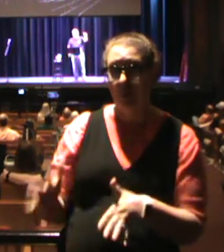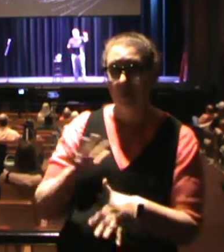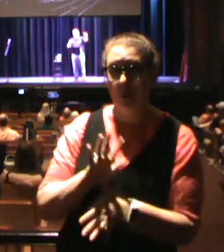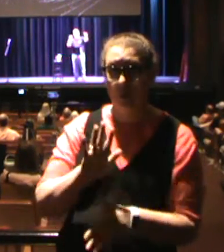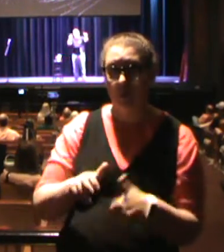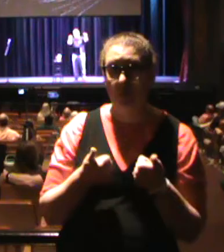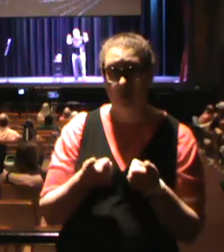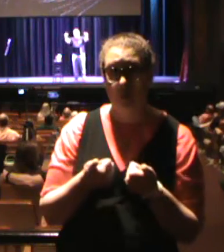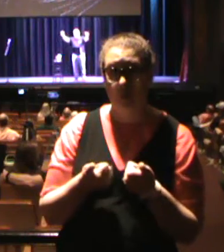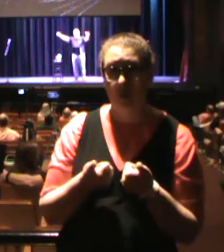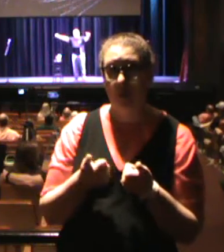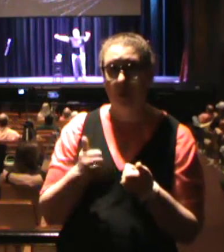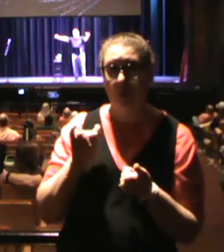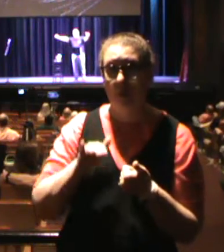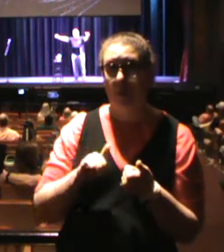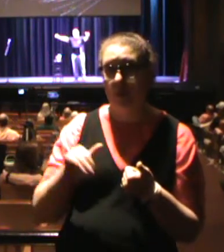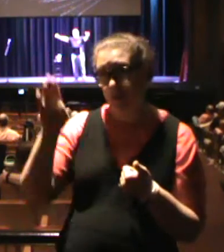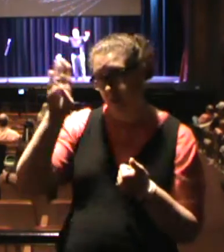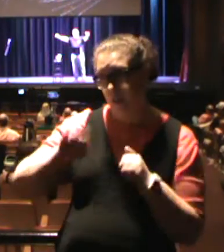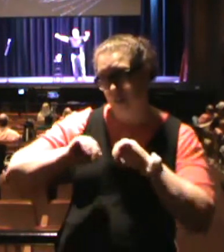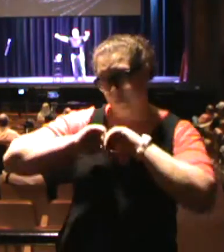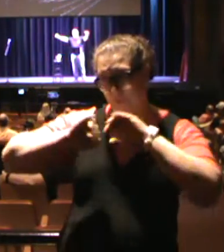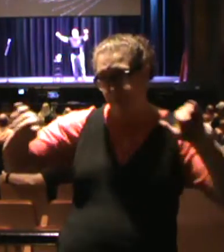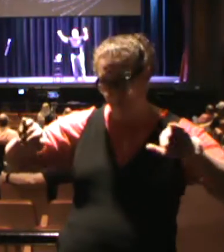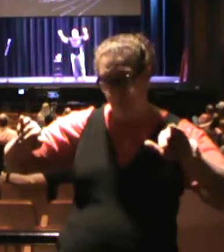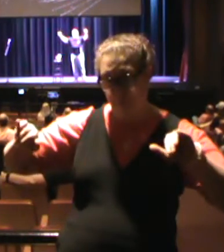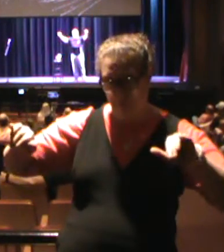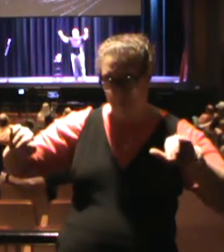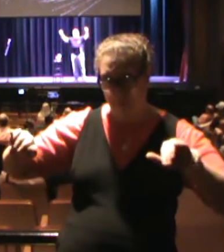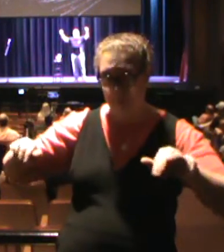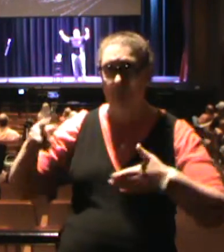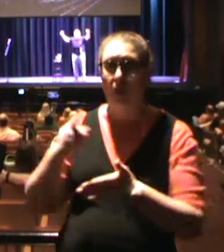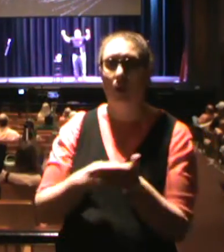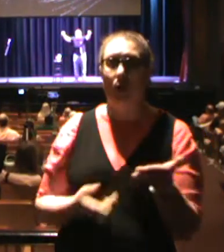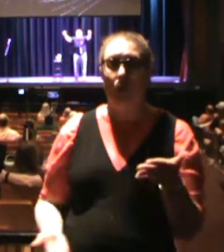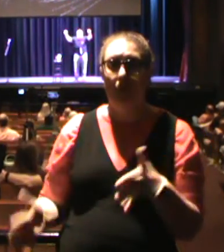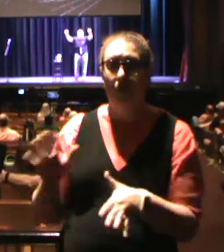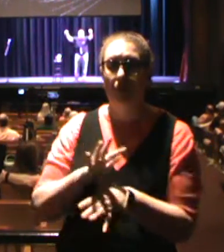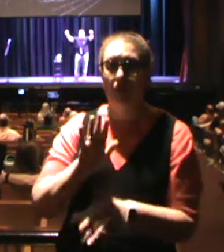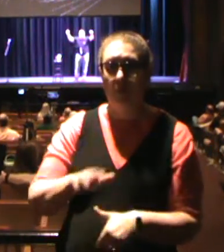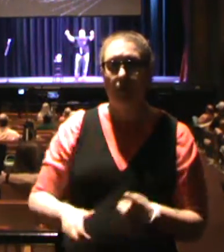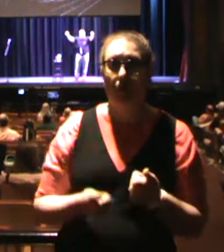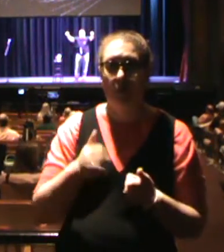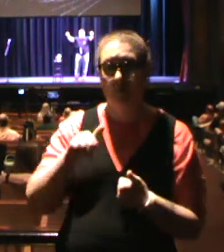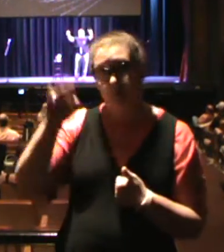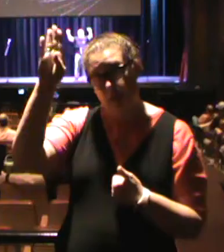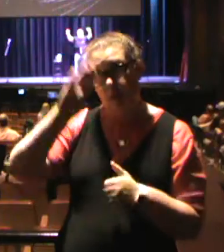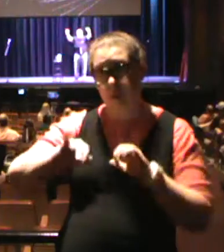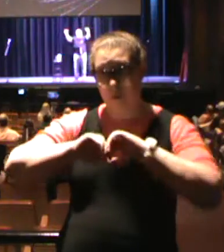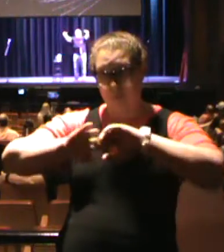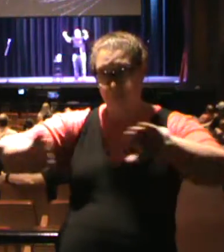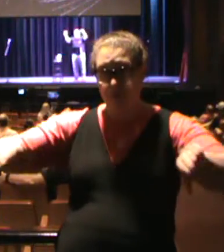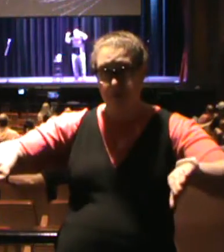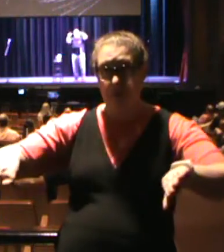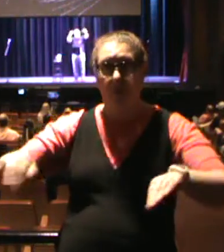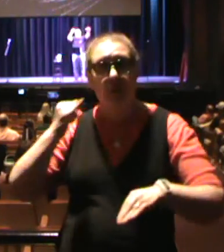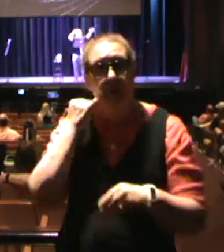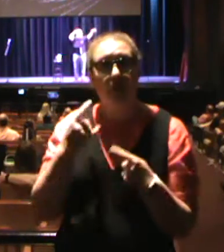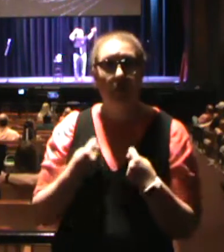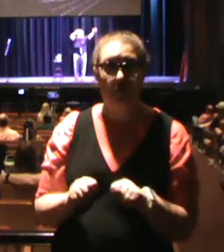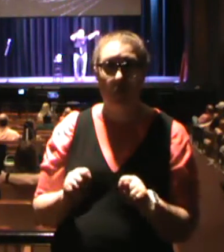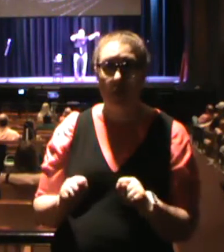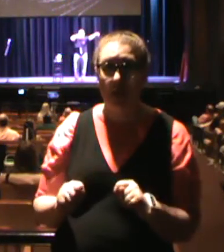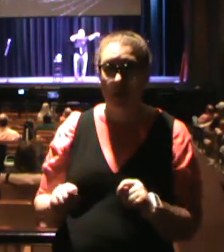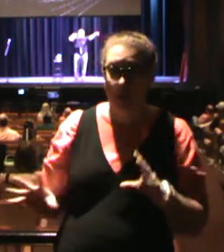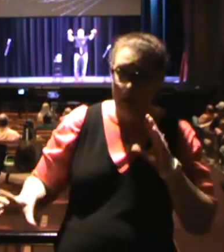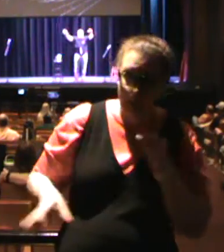life that is squeezing God out? What are you prioritizing in your life that is squeezing God out? I mean, if you're trying to squeeze in